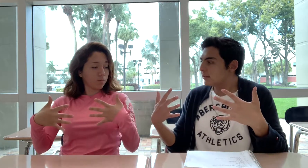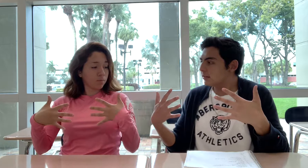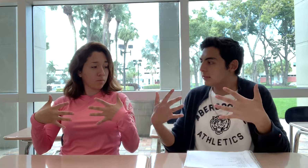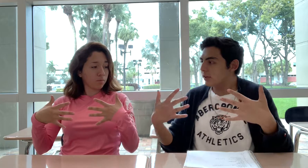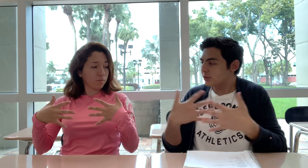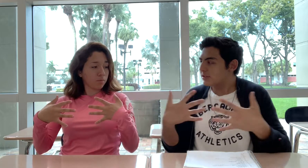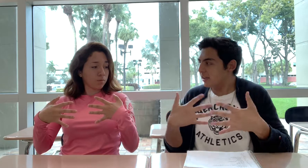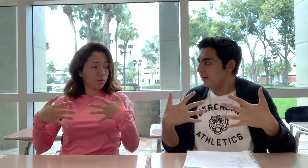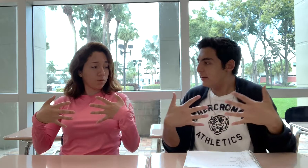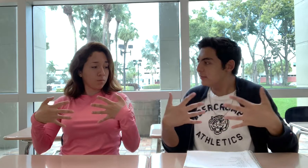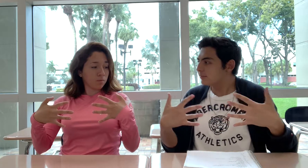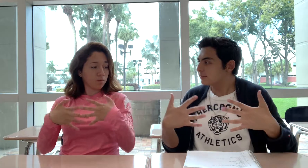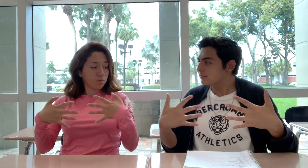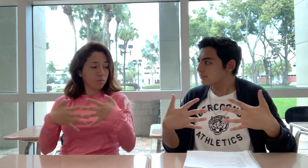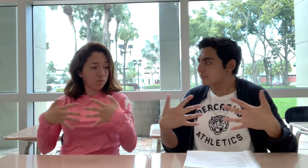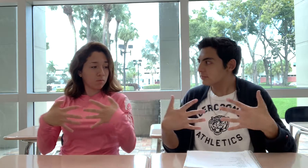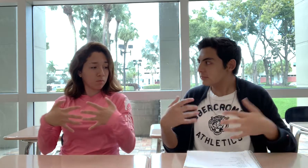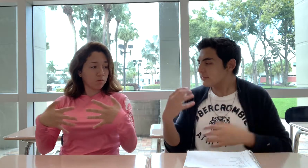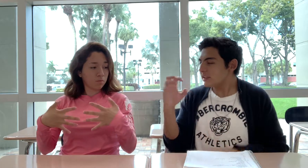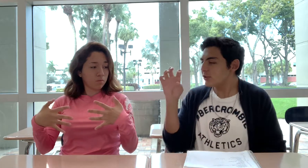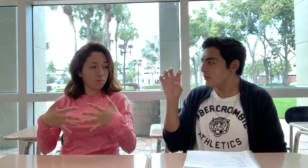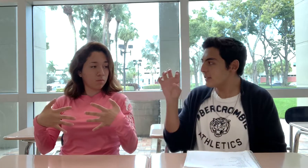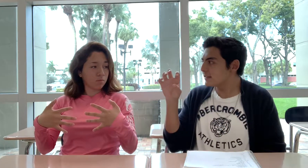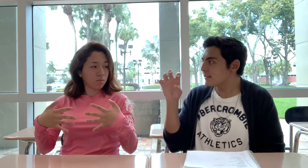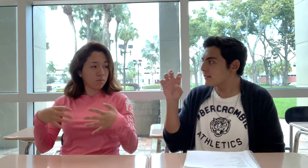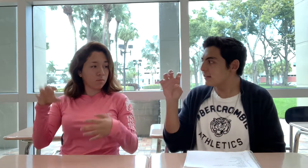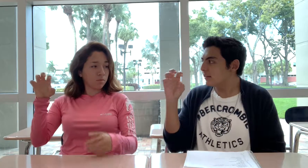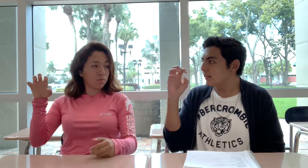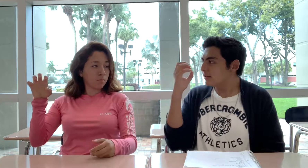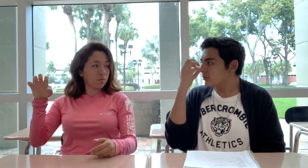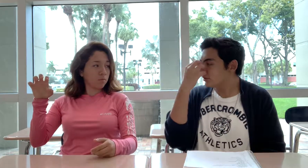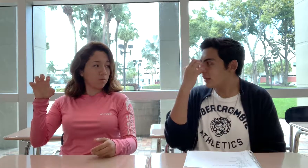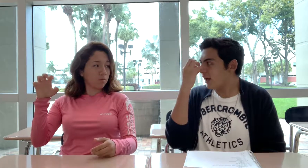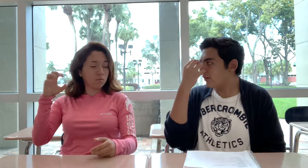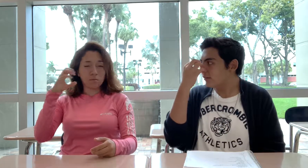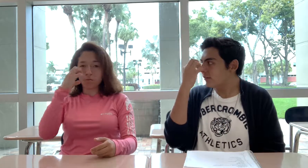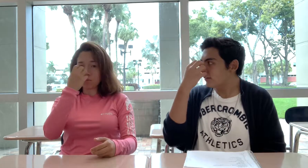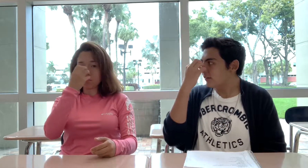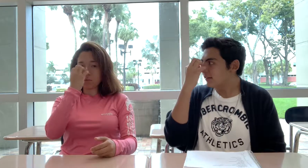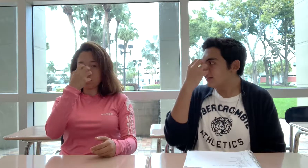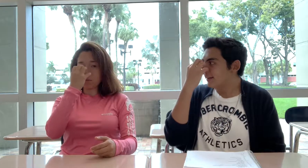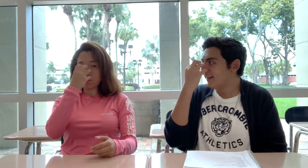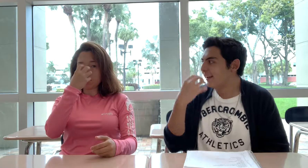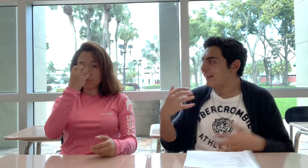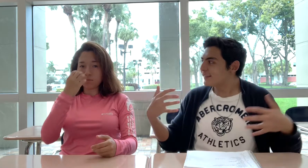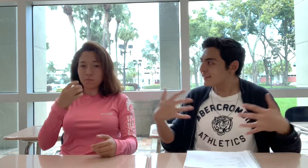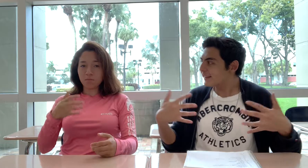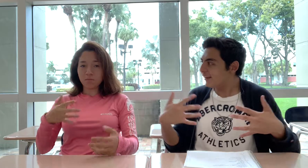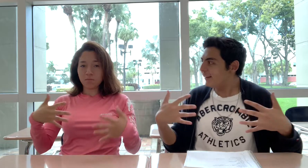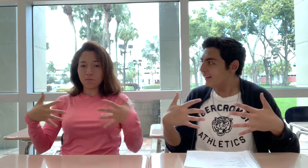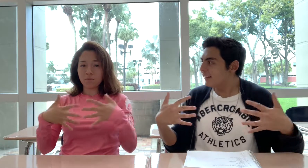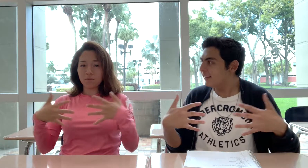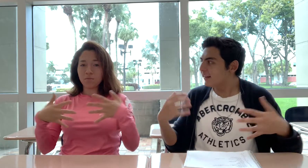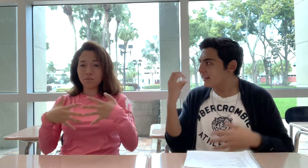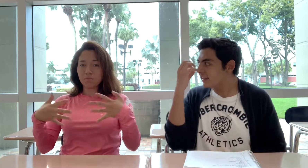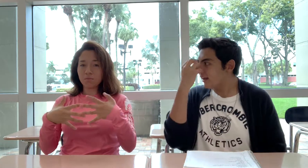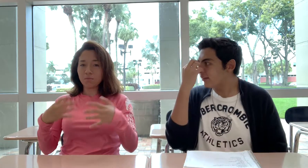And you do scary. And you do this. And you do clown. So scary. Clown.